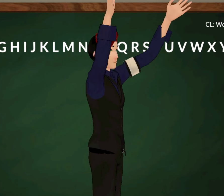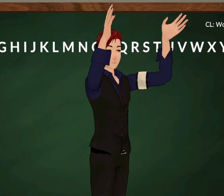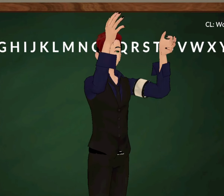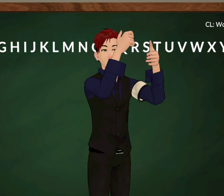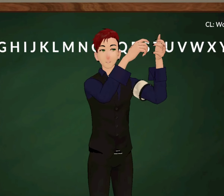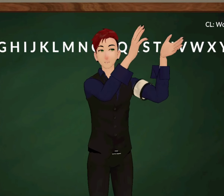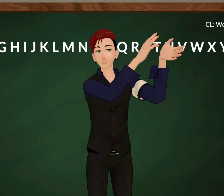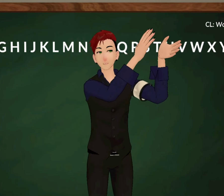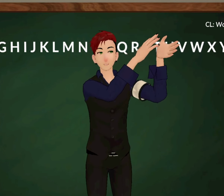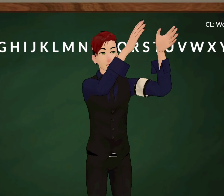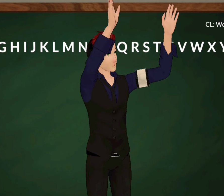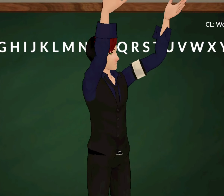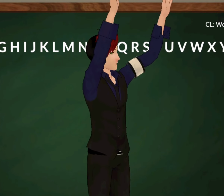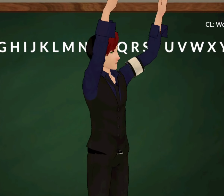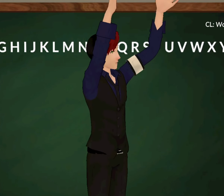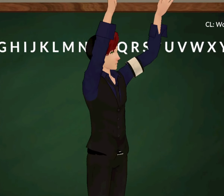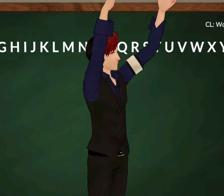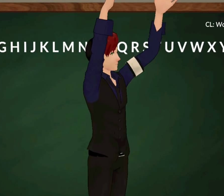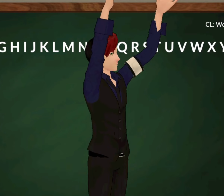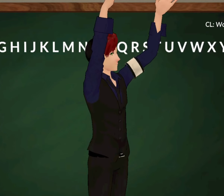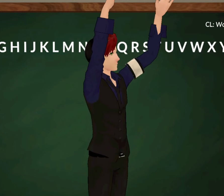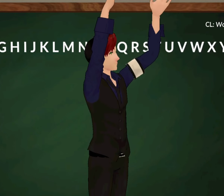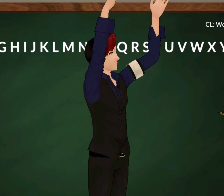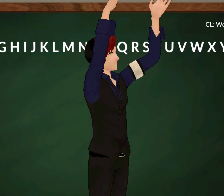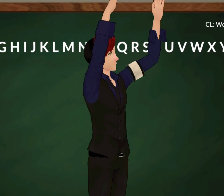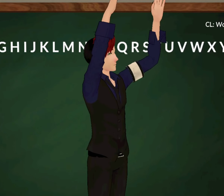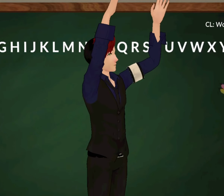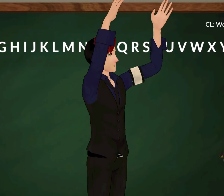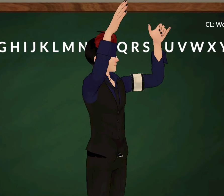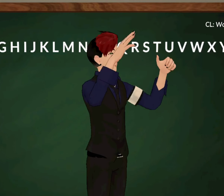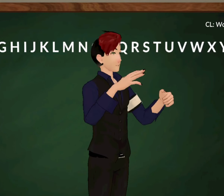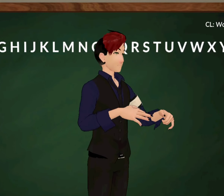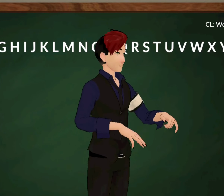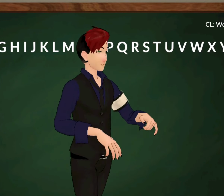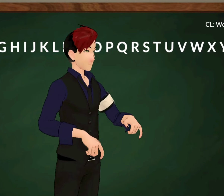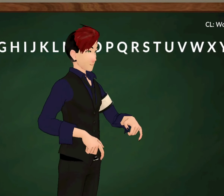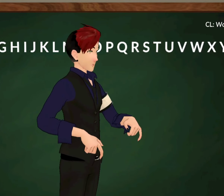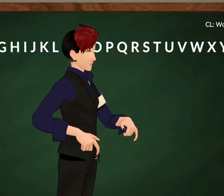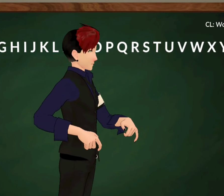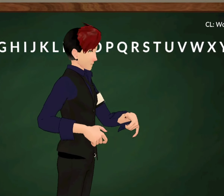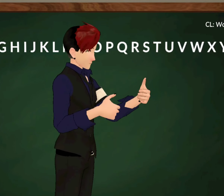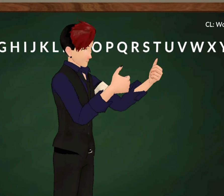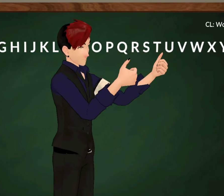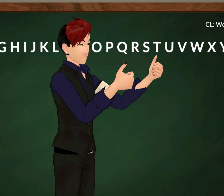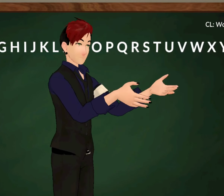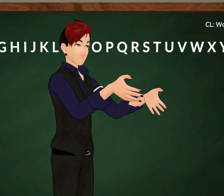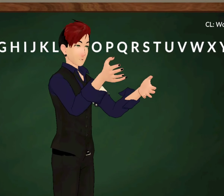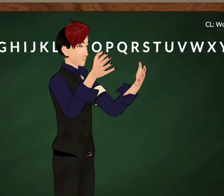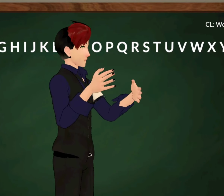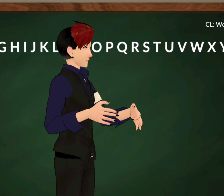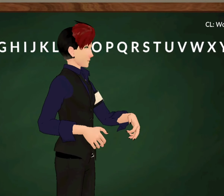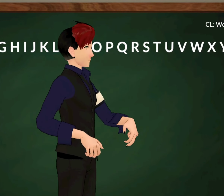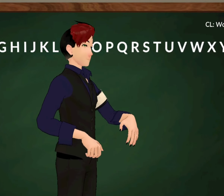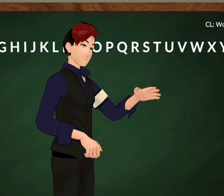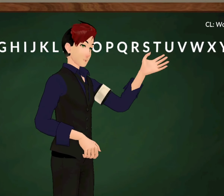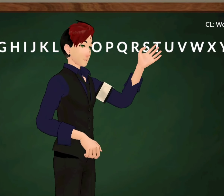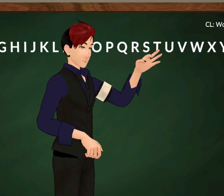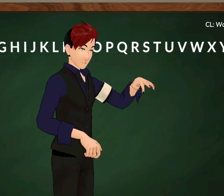Hey, Beautiful, doing everybody good, give them a round of man. There you go. Congrats. Appreciate it. All right. I gotta practice You it. can go ahead and- It's definitely something. Of I'm gonna have course. to